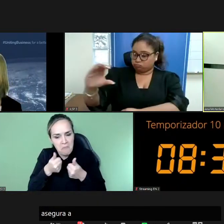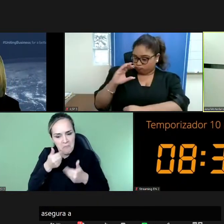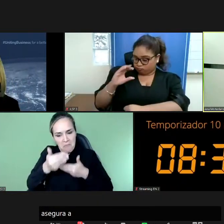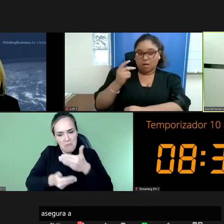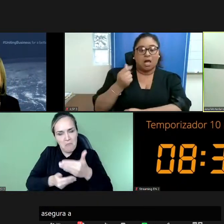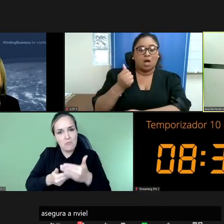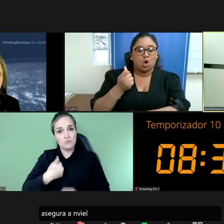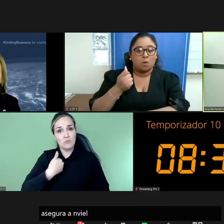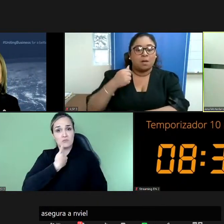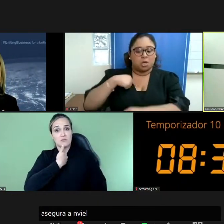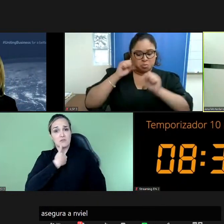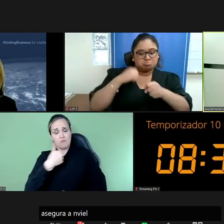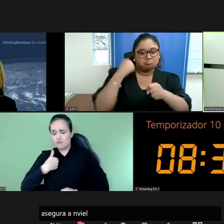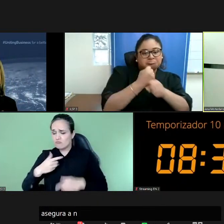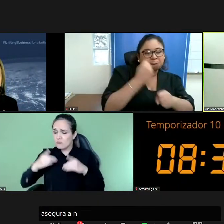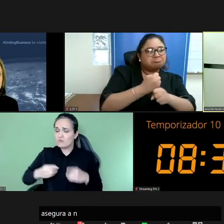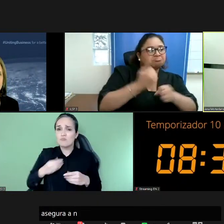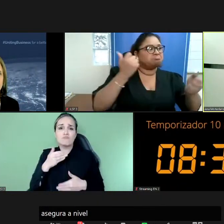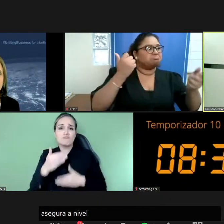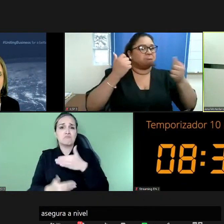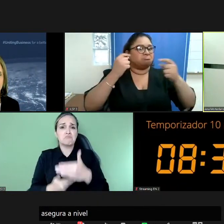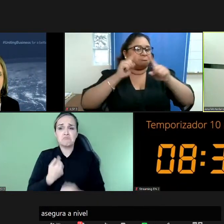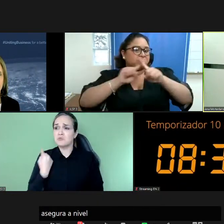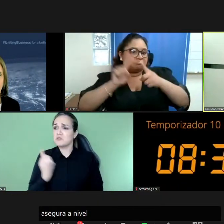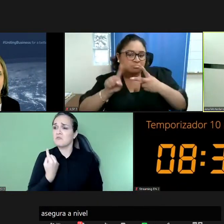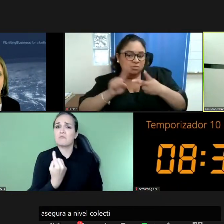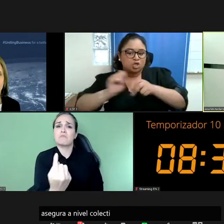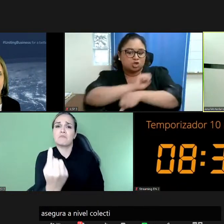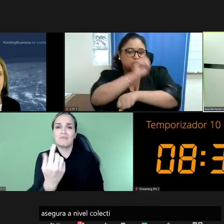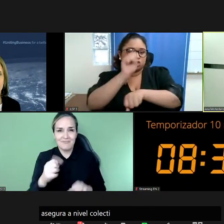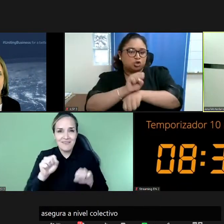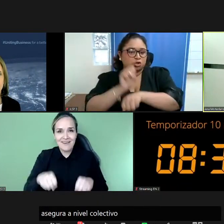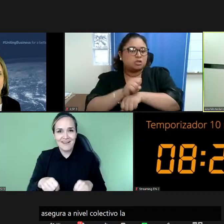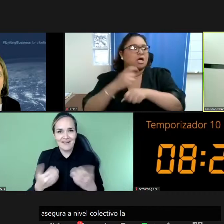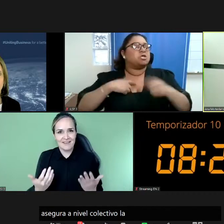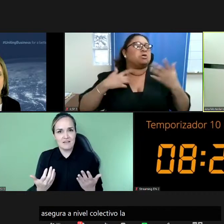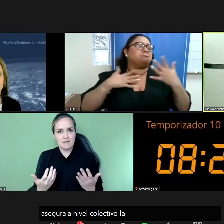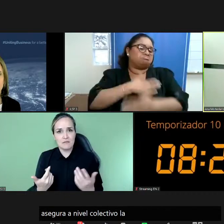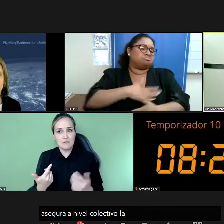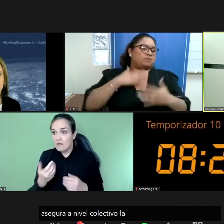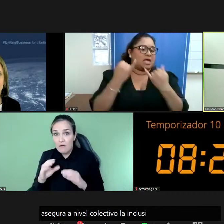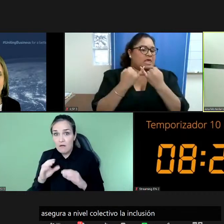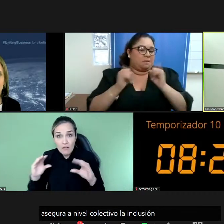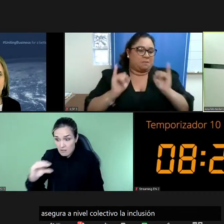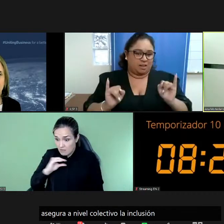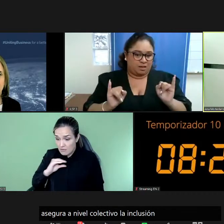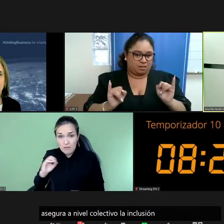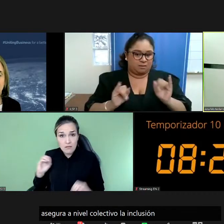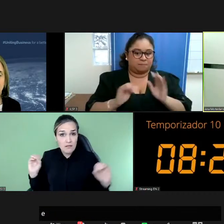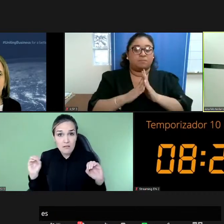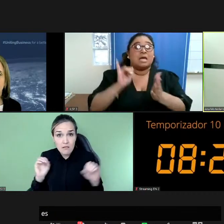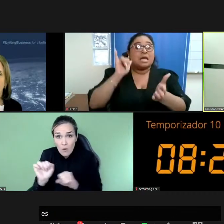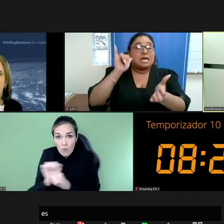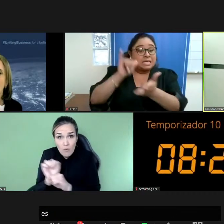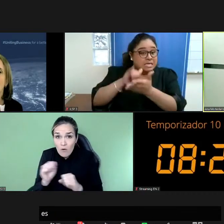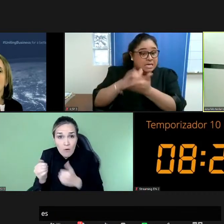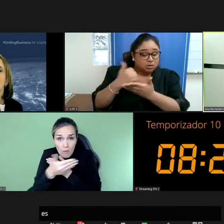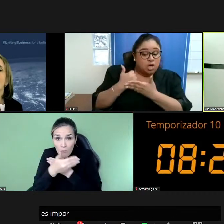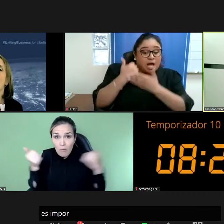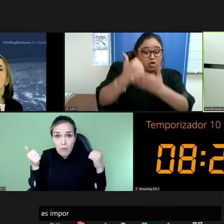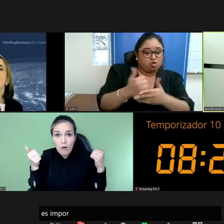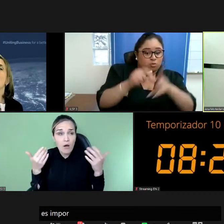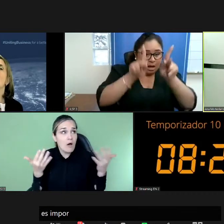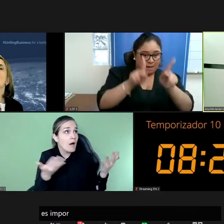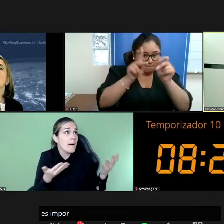autonomy and it assures social cohesion of our citizens and so that is why it is important to